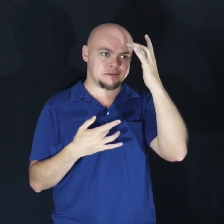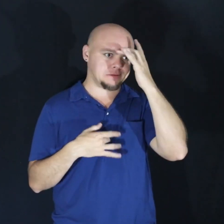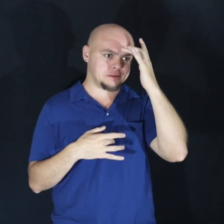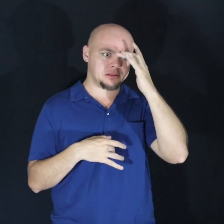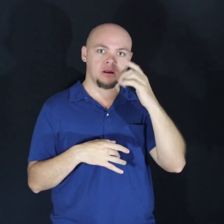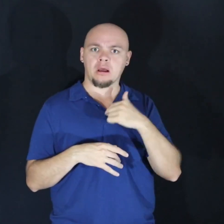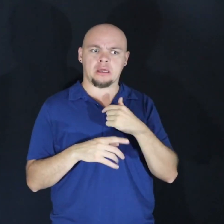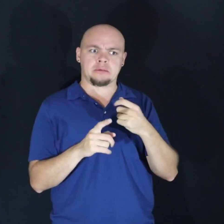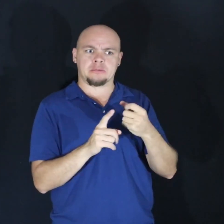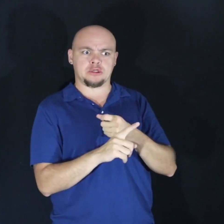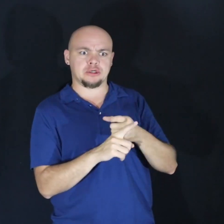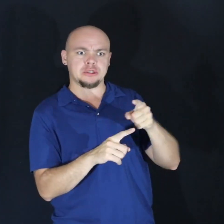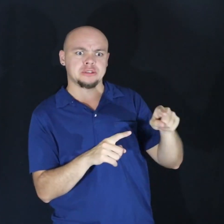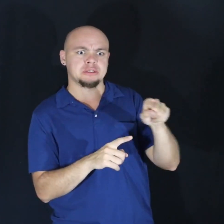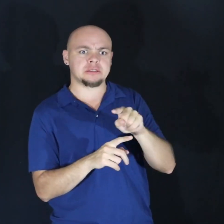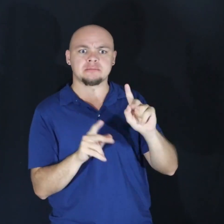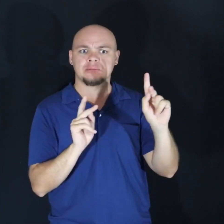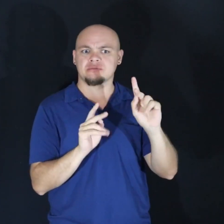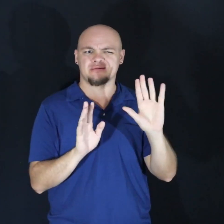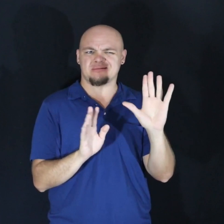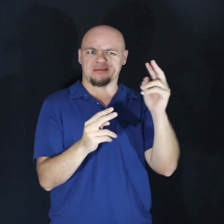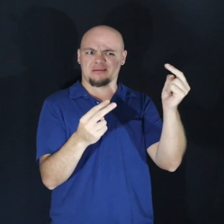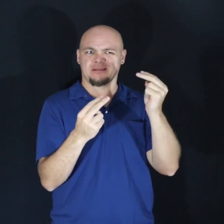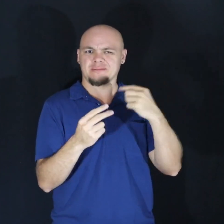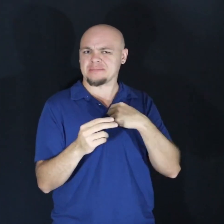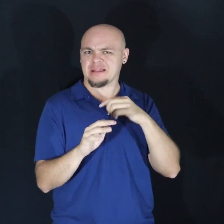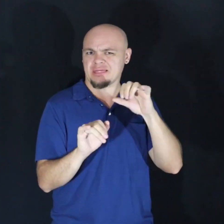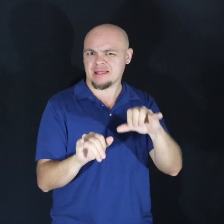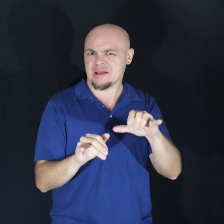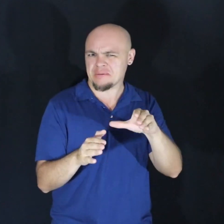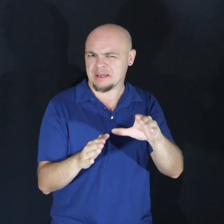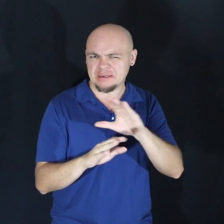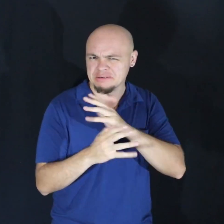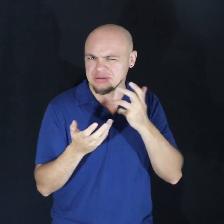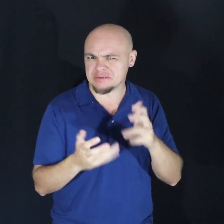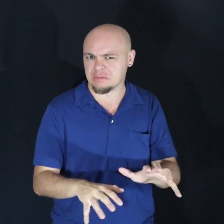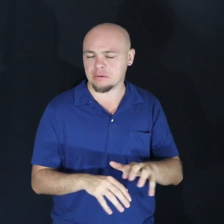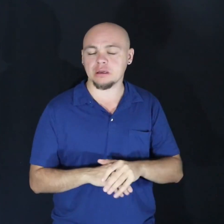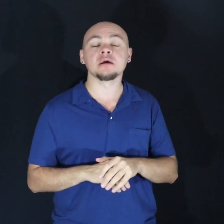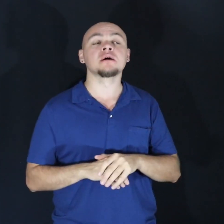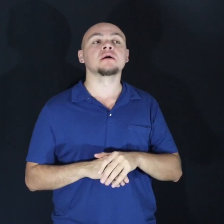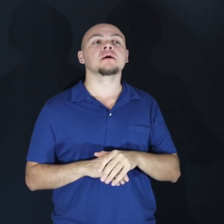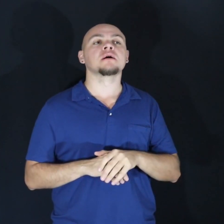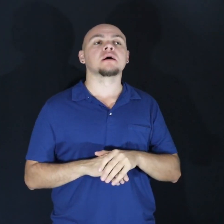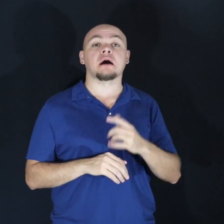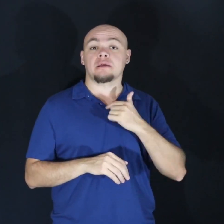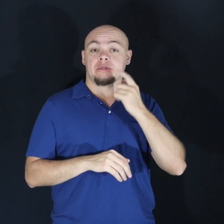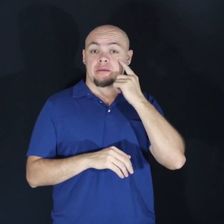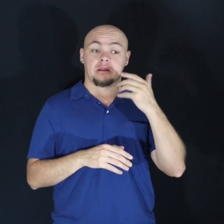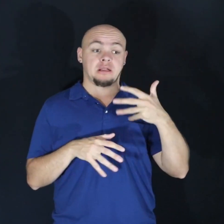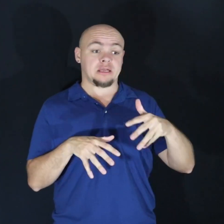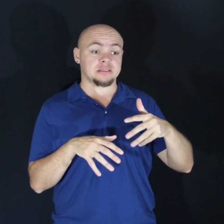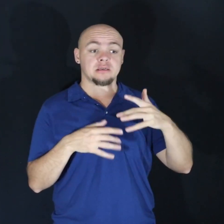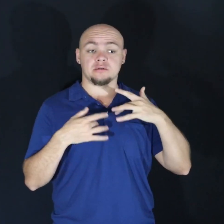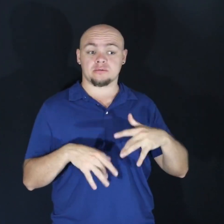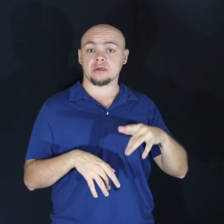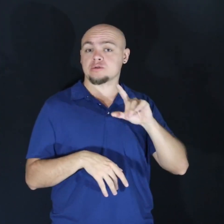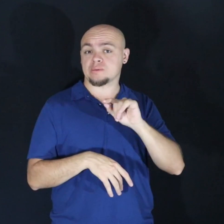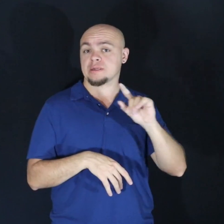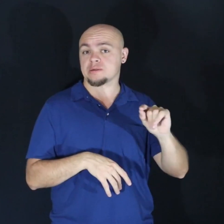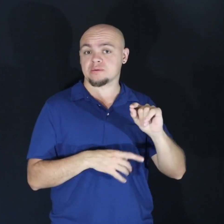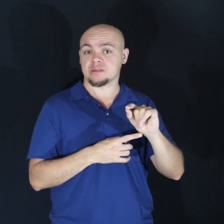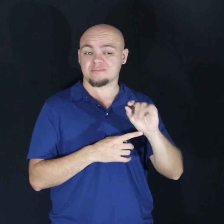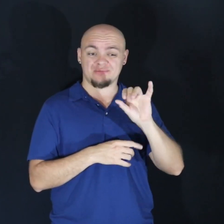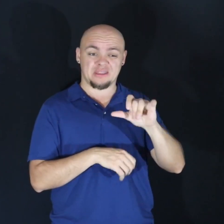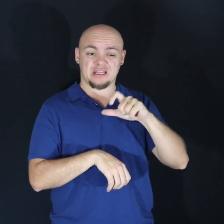or was gonna hurt them. I didn't want people to think of me like that. Also, I thought I had anxiety and depression in 2020. And